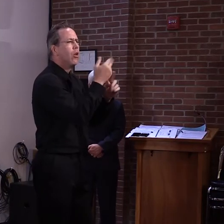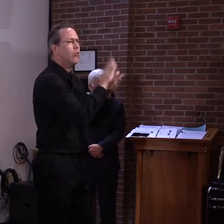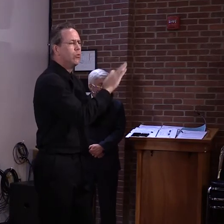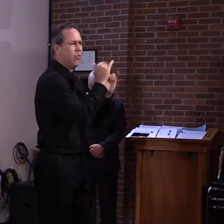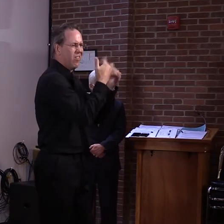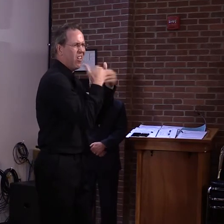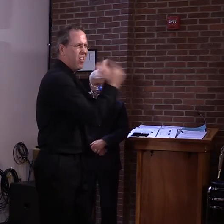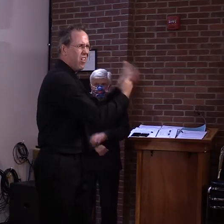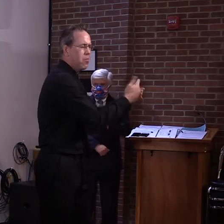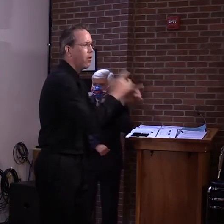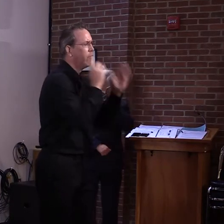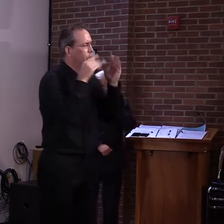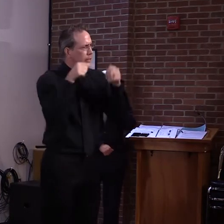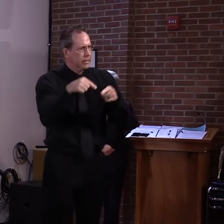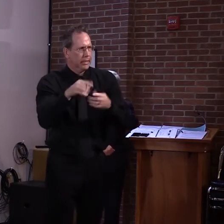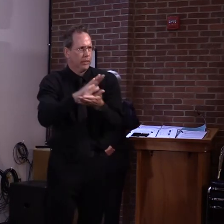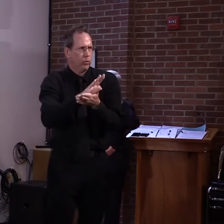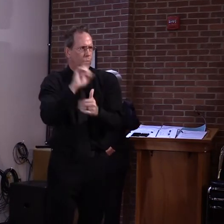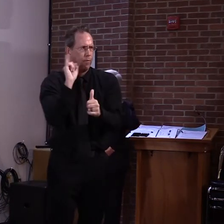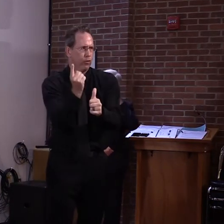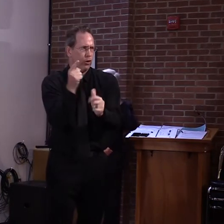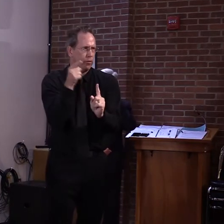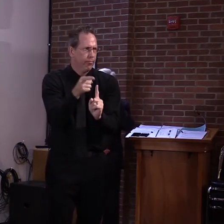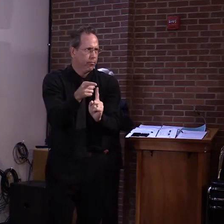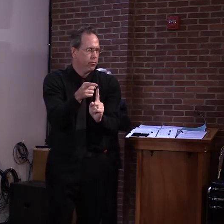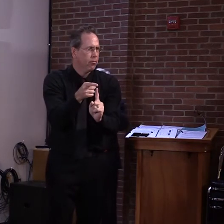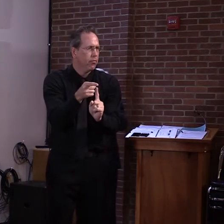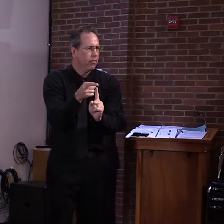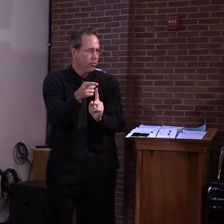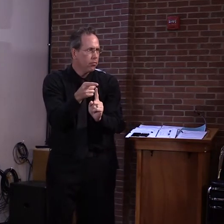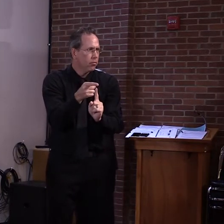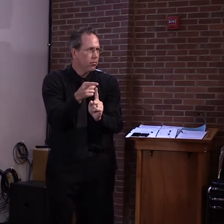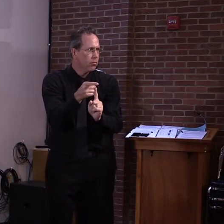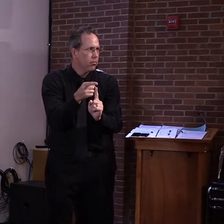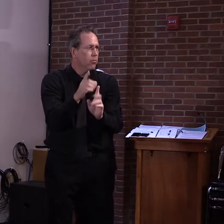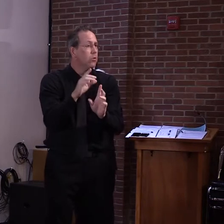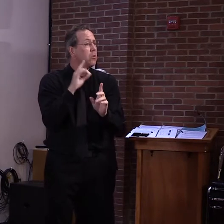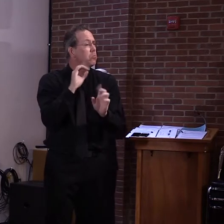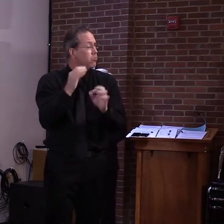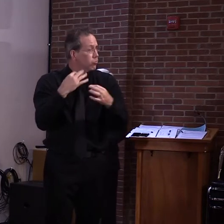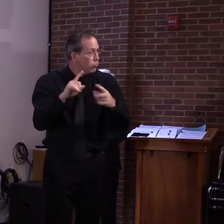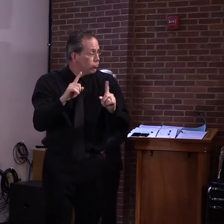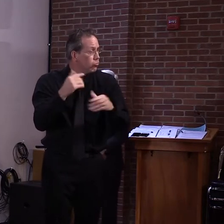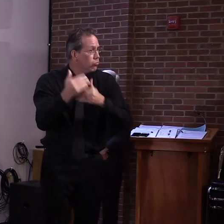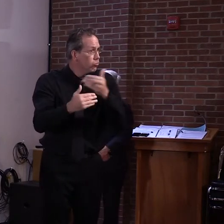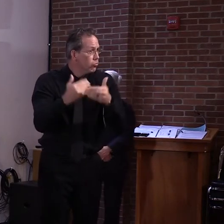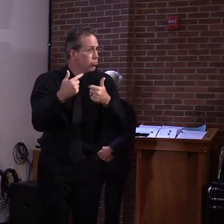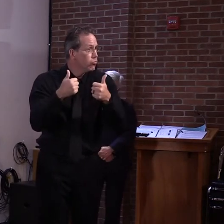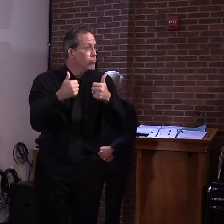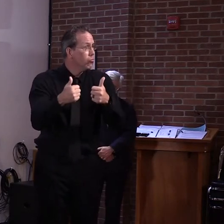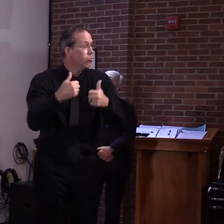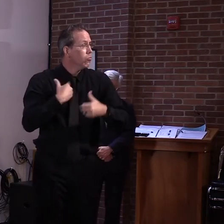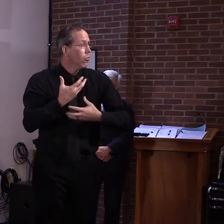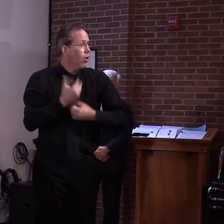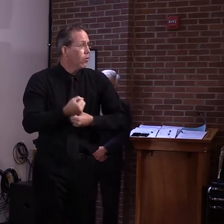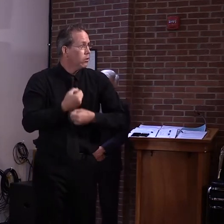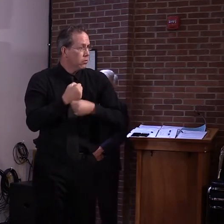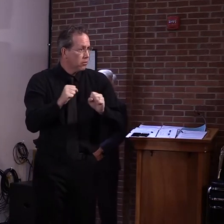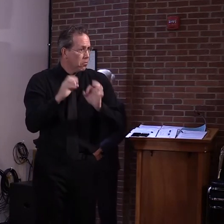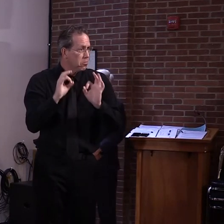right now. And then 2 weeks from now, if it's successful, and we don't have any major